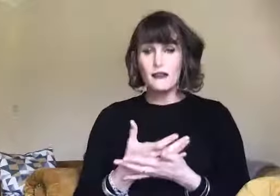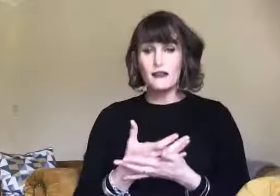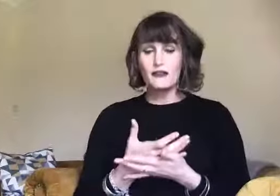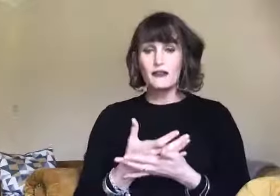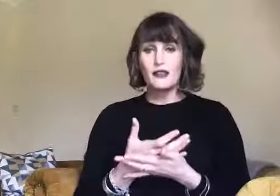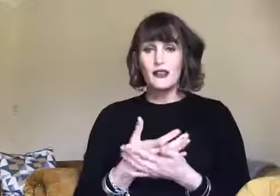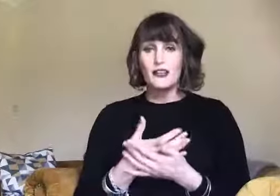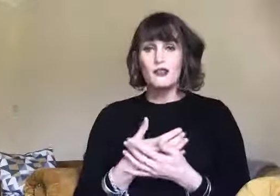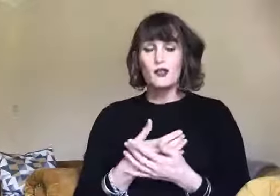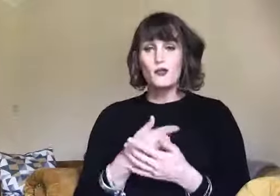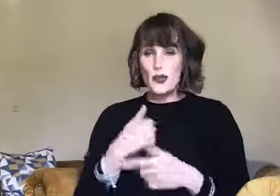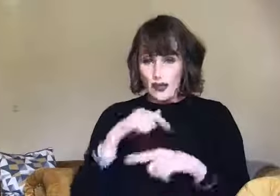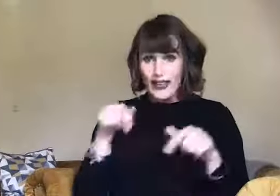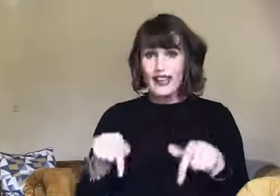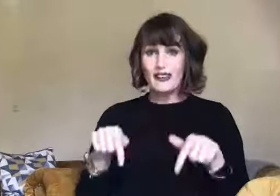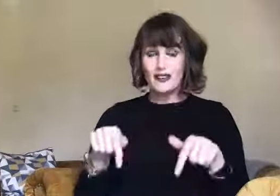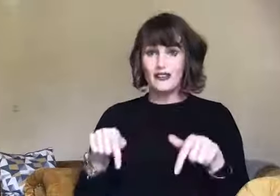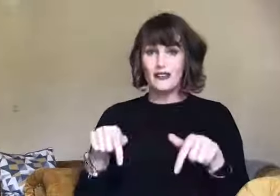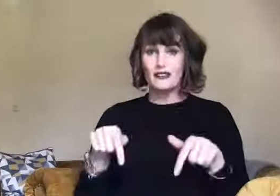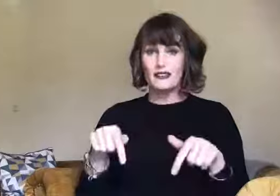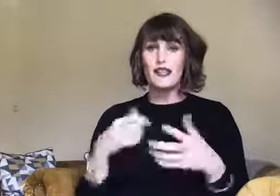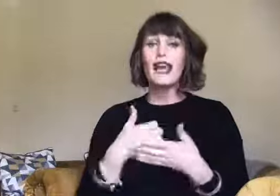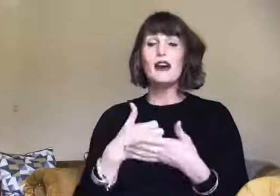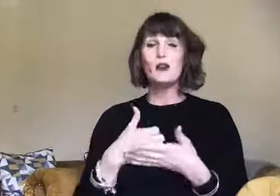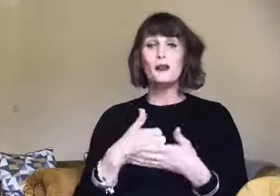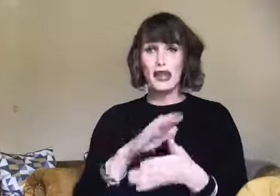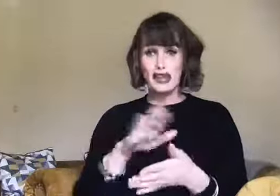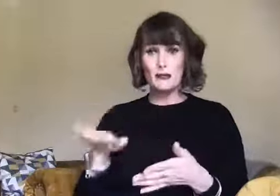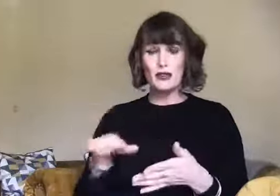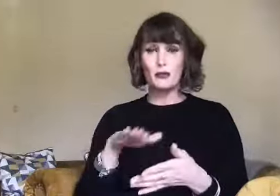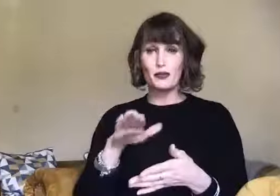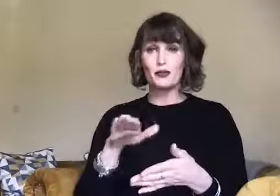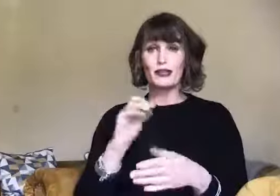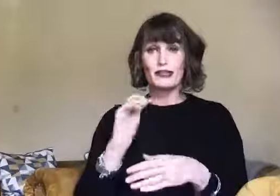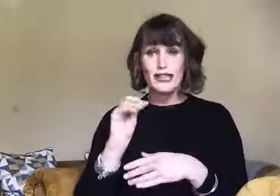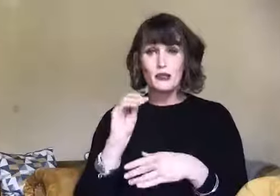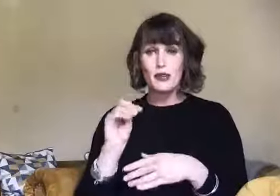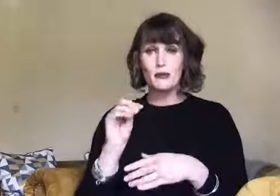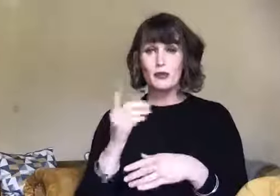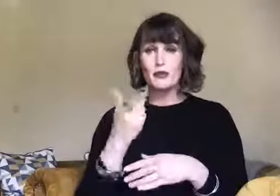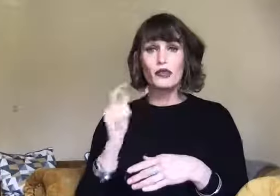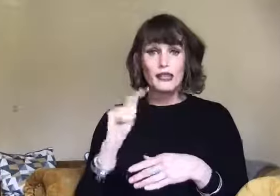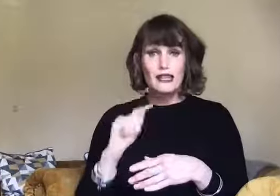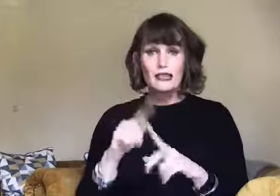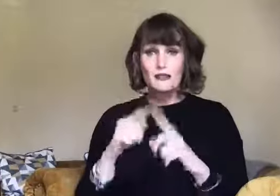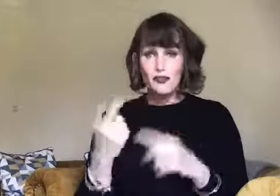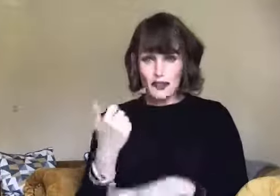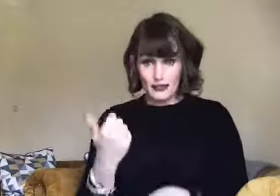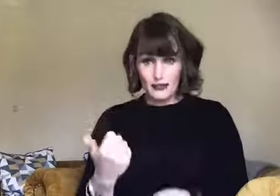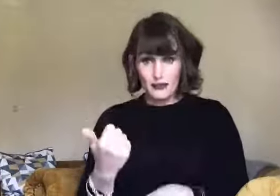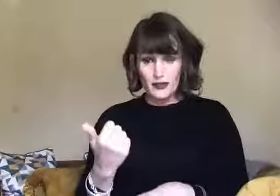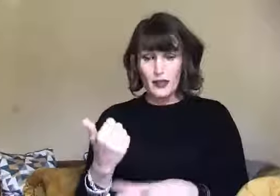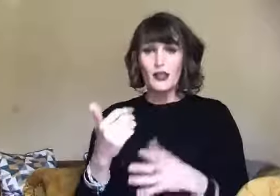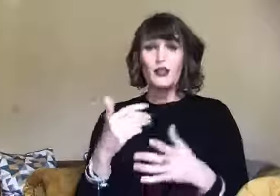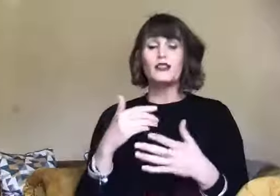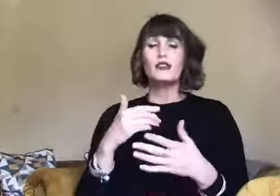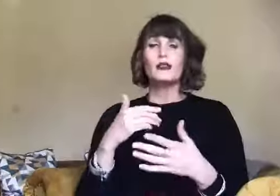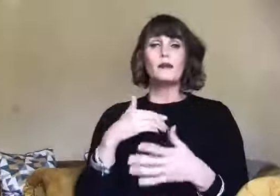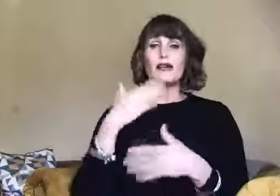love. So we are here to help aid people and teach people different things to